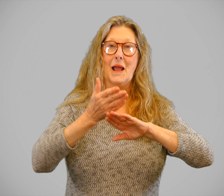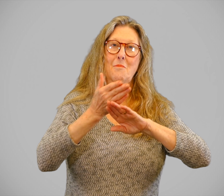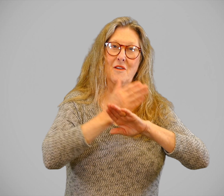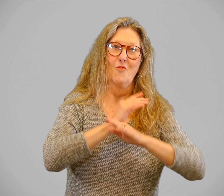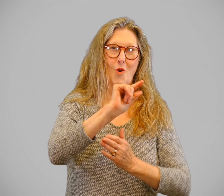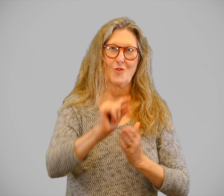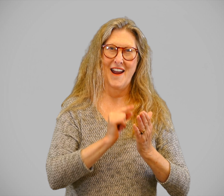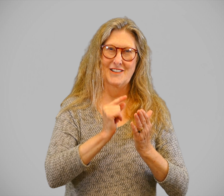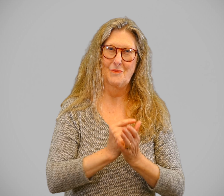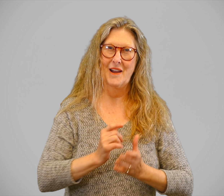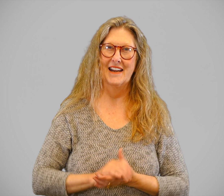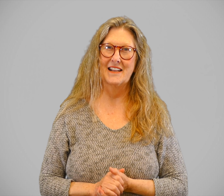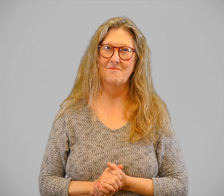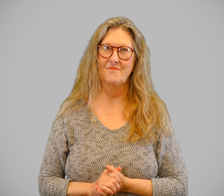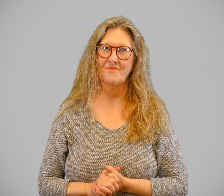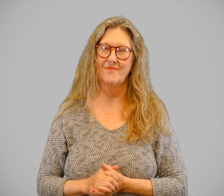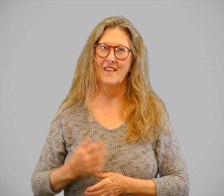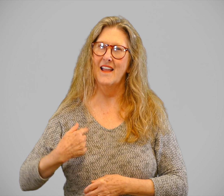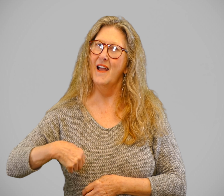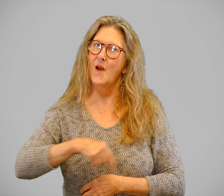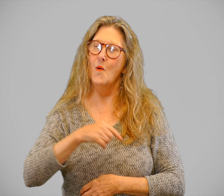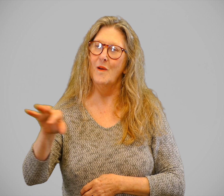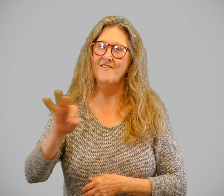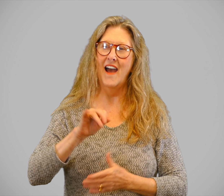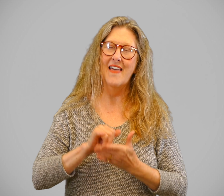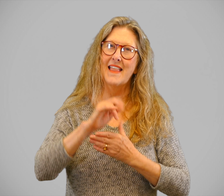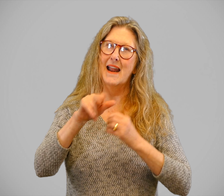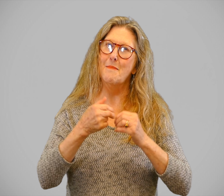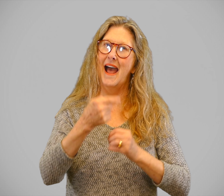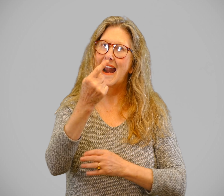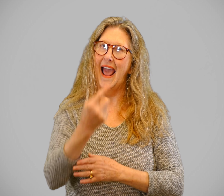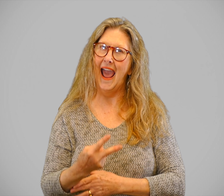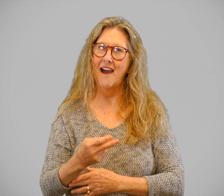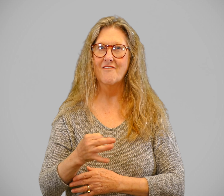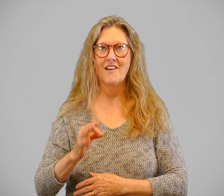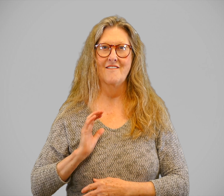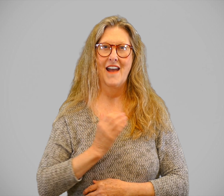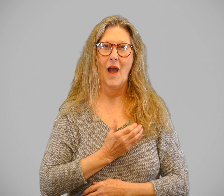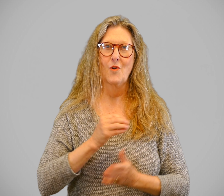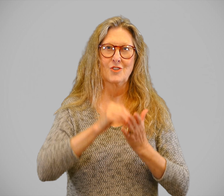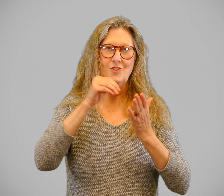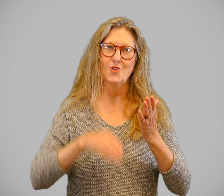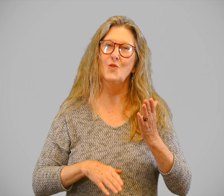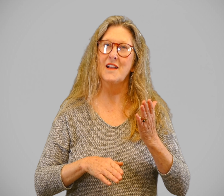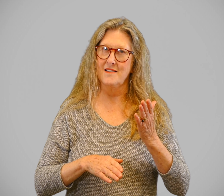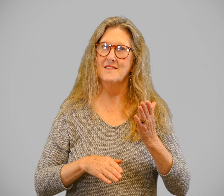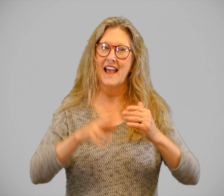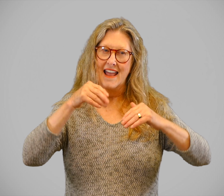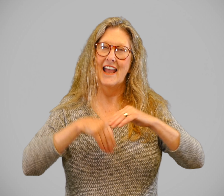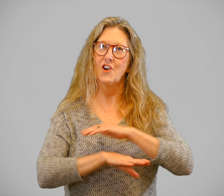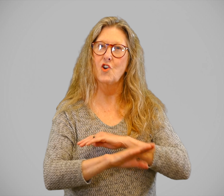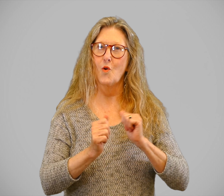with signing skills, and about half enter with limited to no signing.